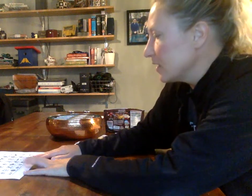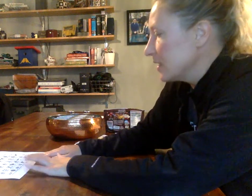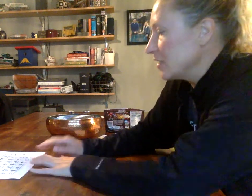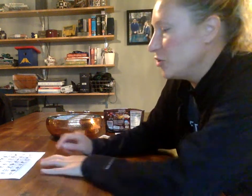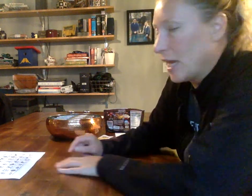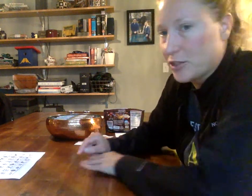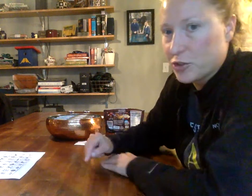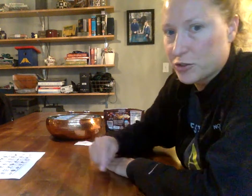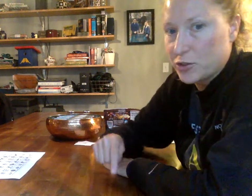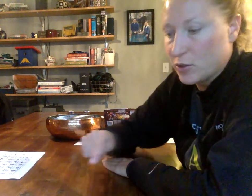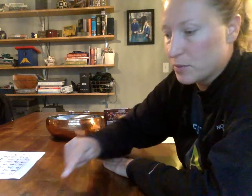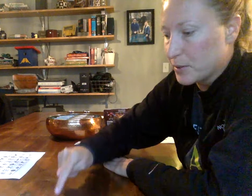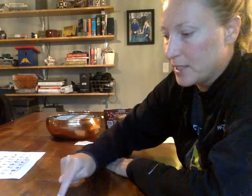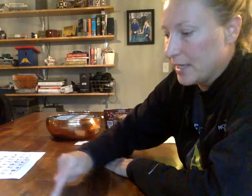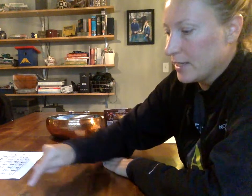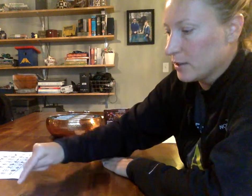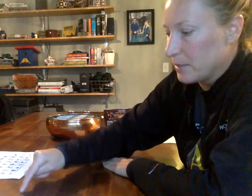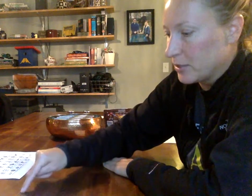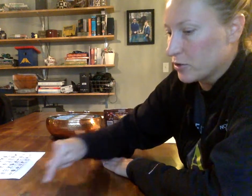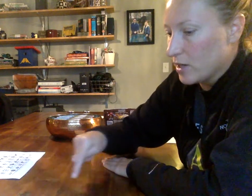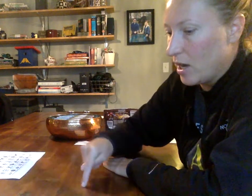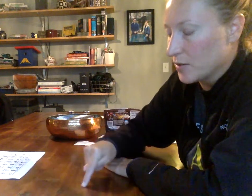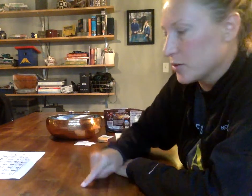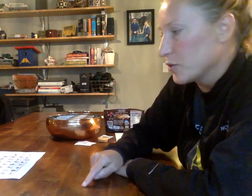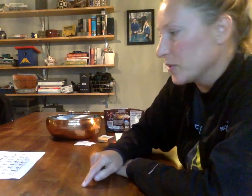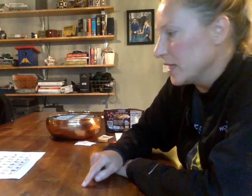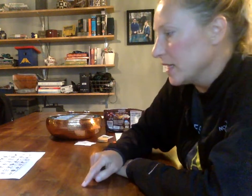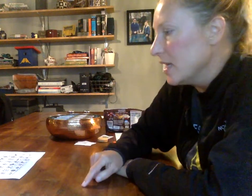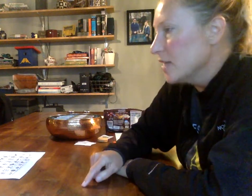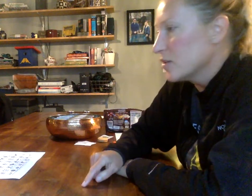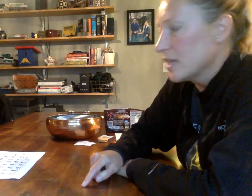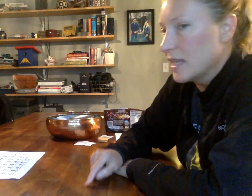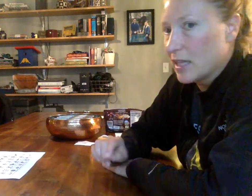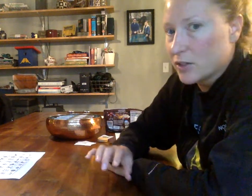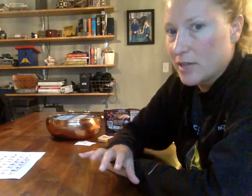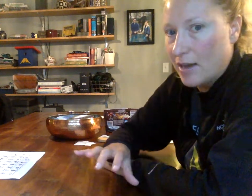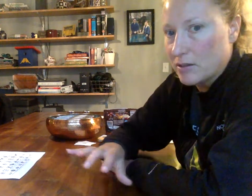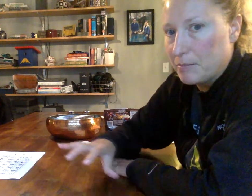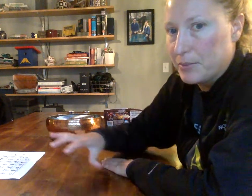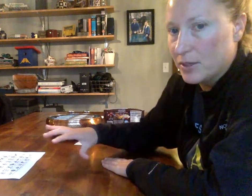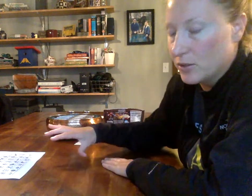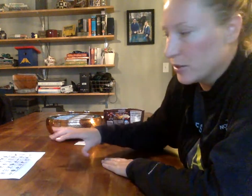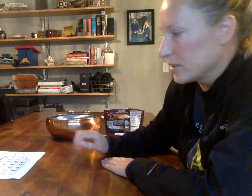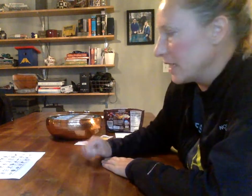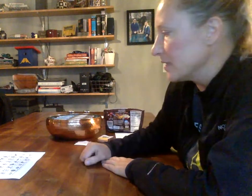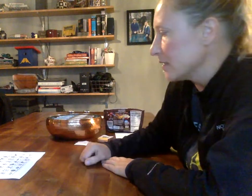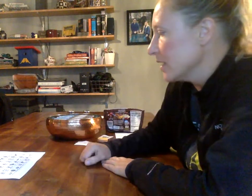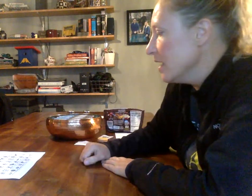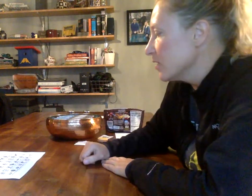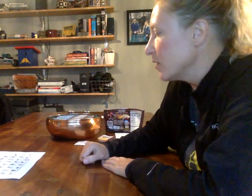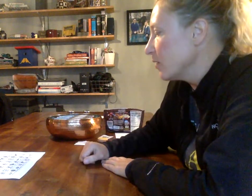then gesture to those particular pictures on the screen so that they learn how to build their sentence. So